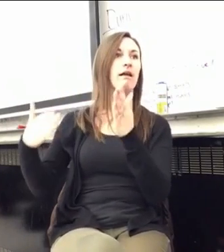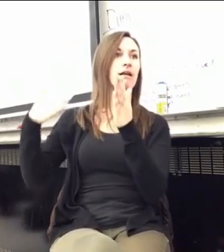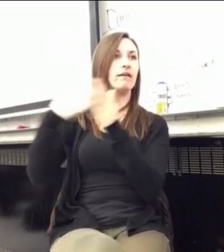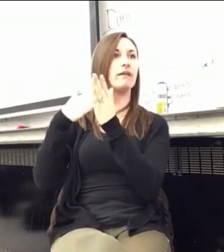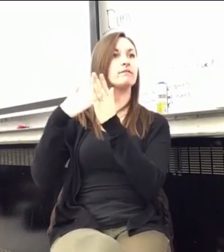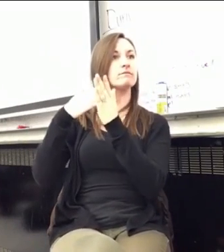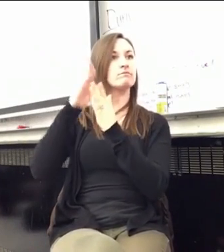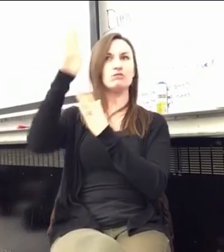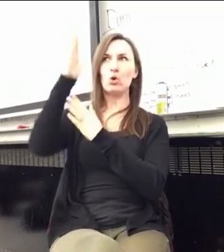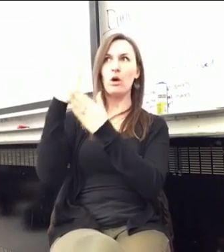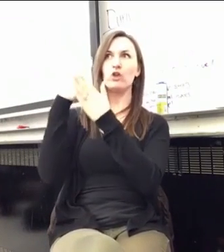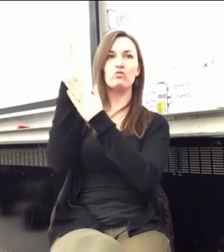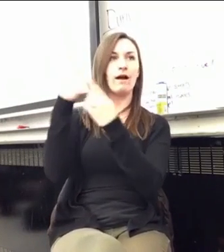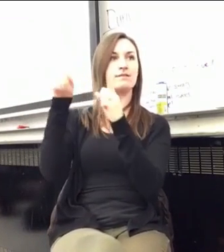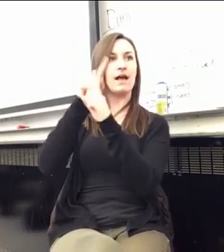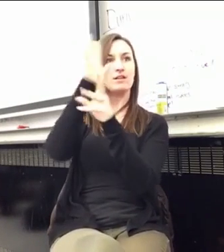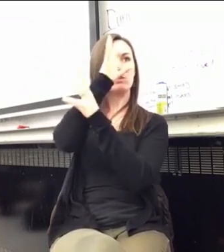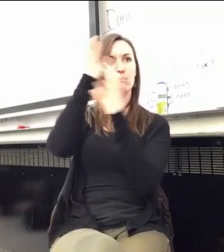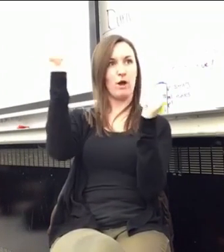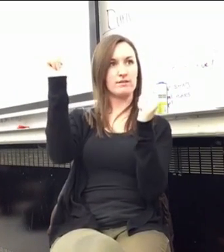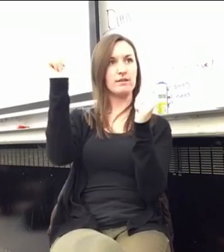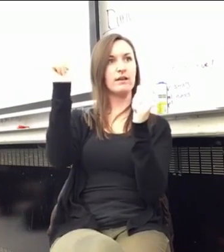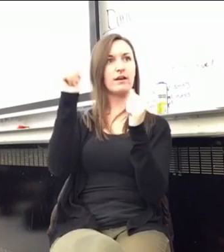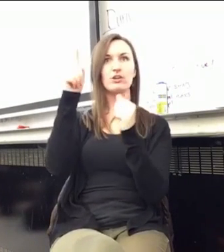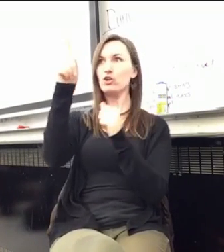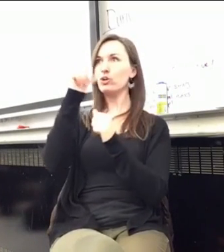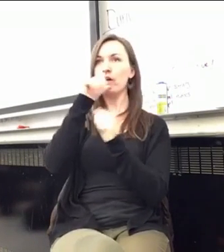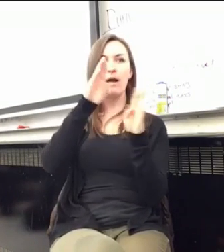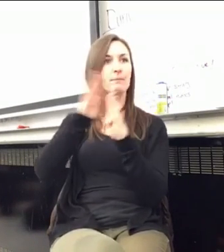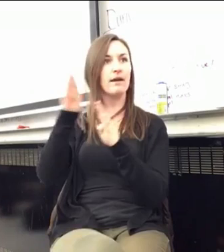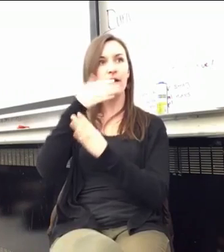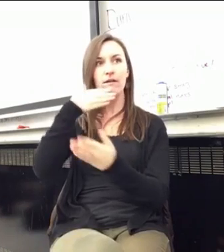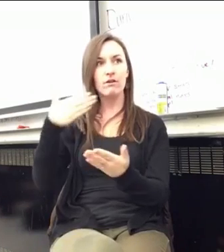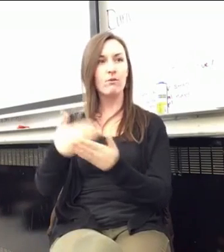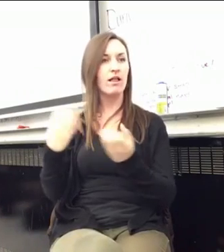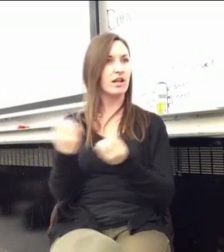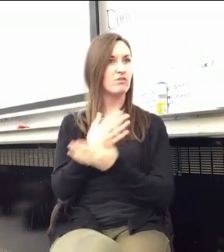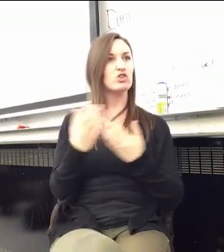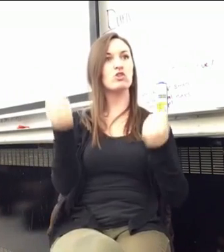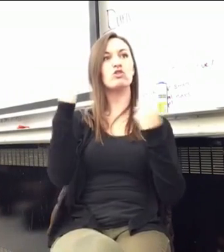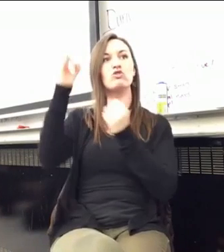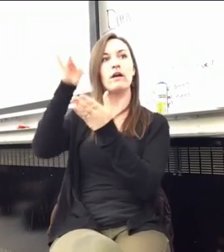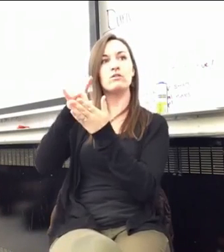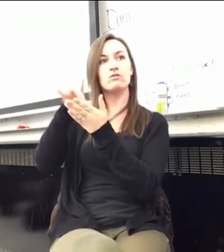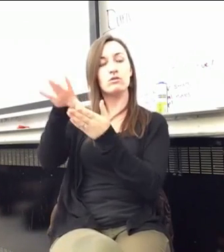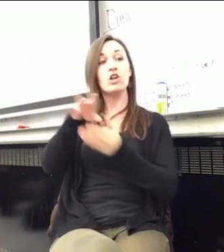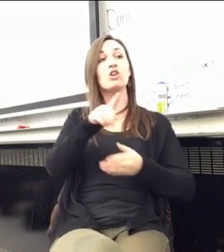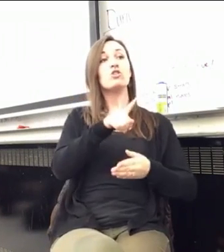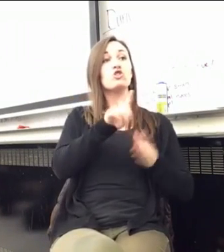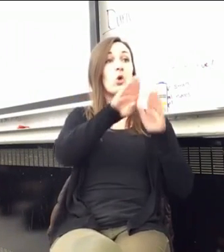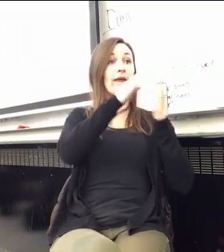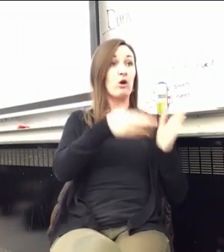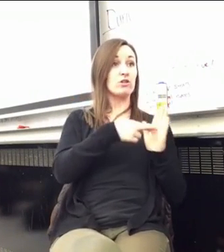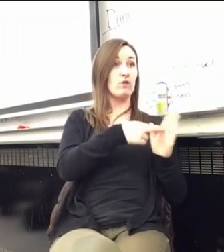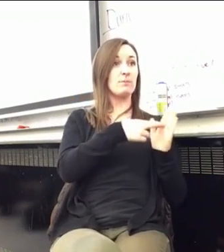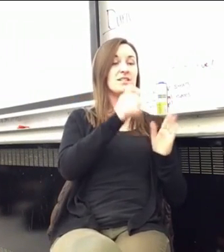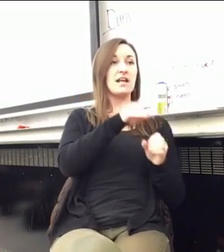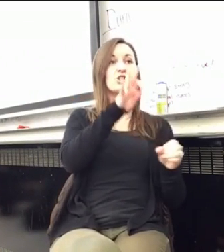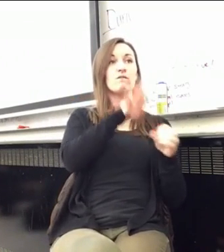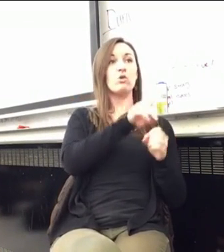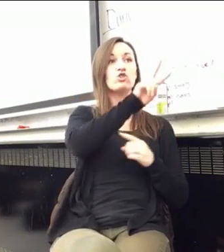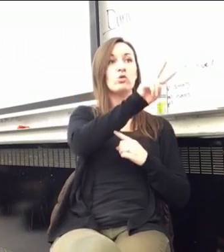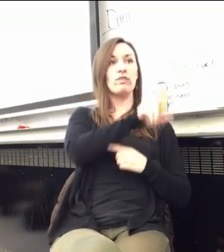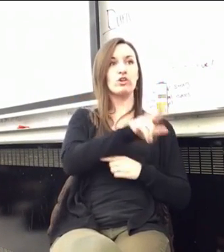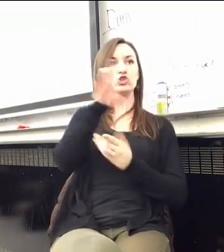illegal. And so they are going to attempt to impeach him. In an impeachment, the House of Representatives has to vote 2/3 in order to impeach that